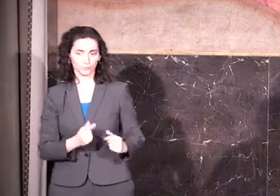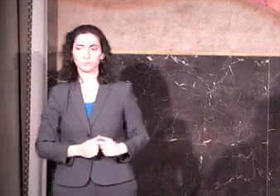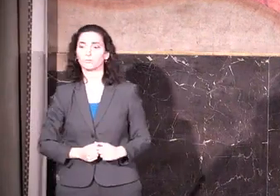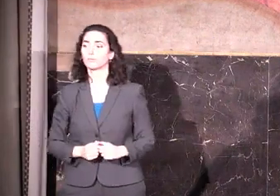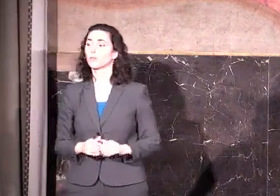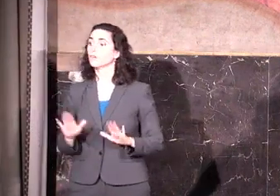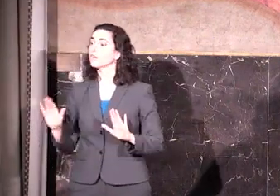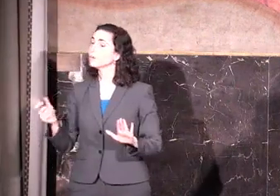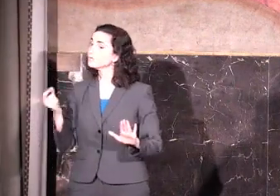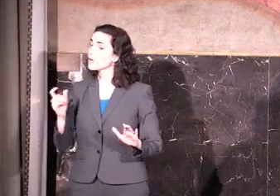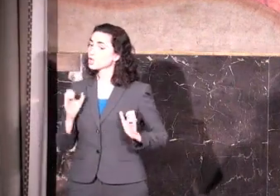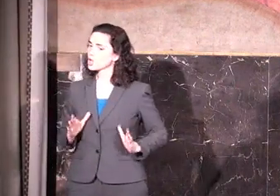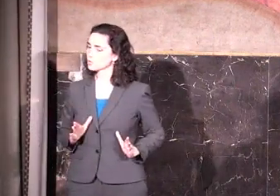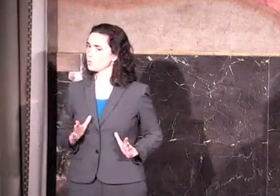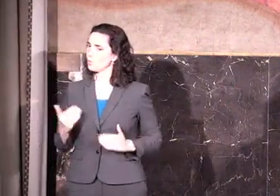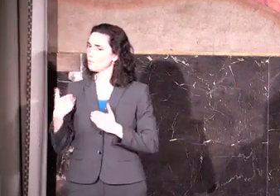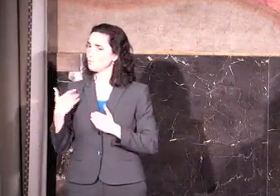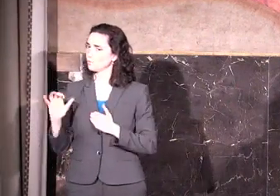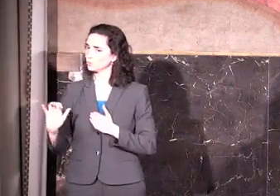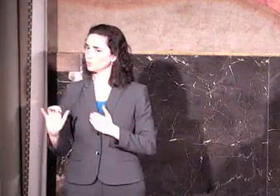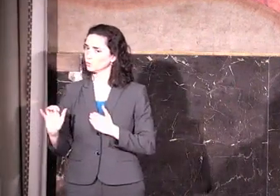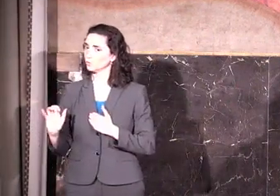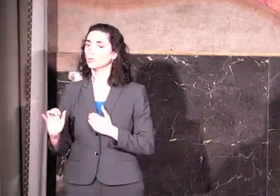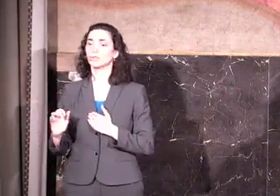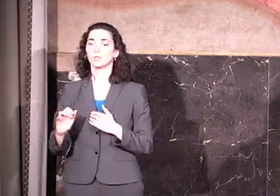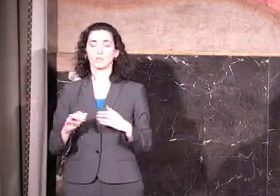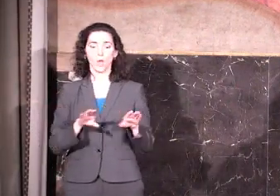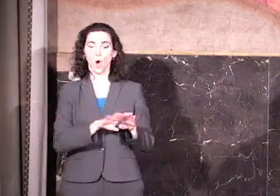have a role too. On